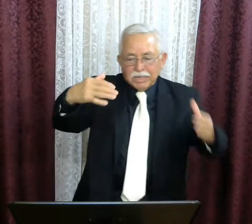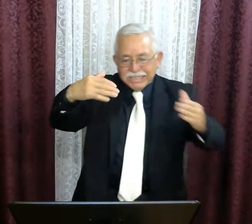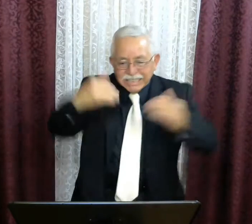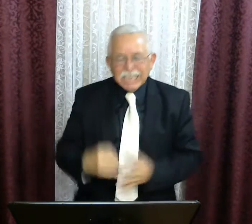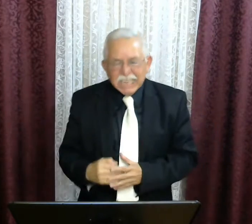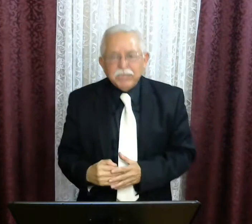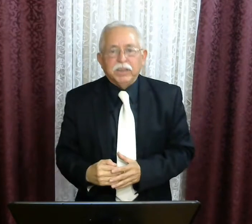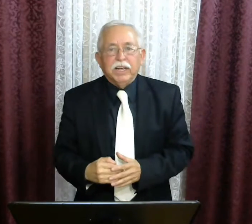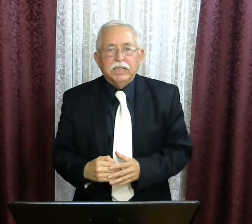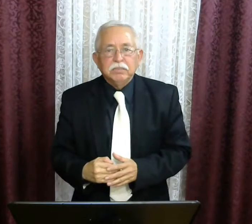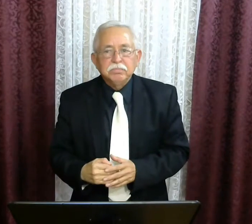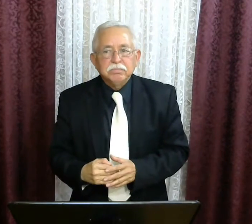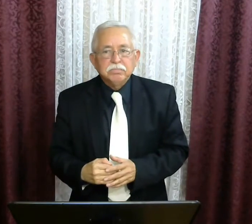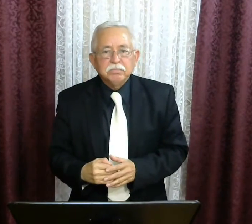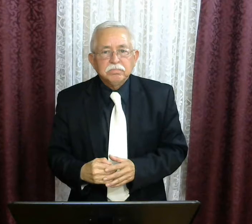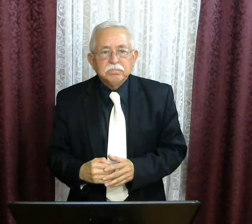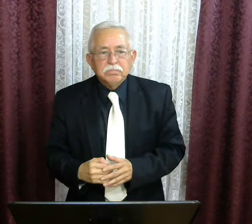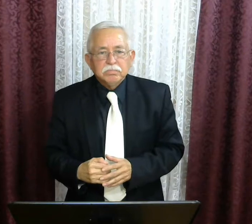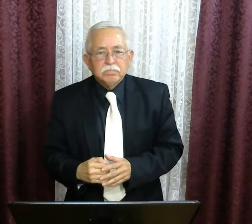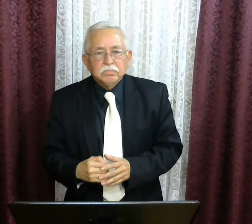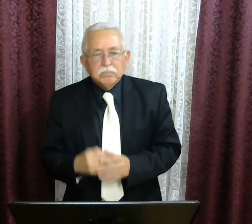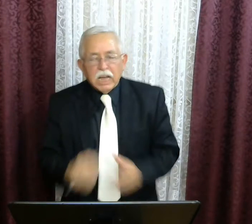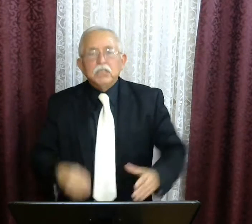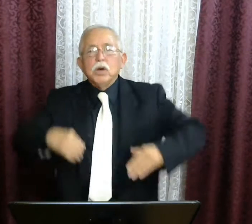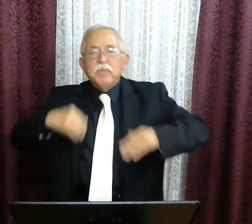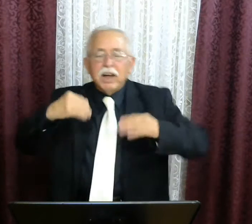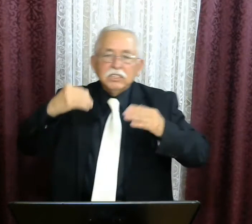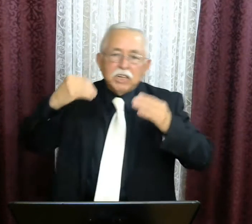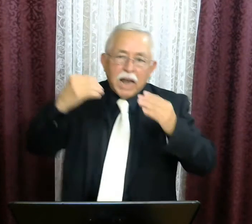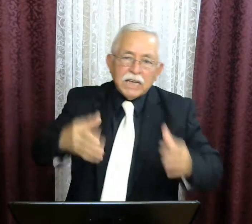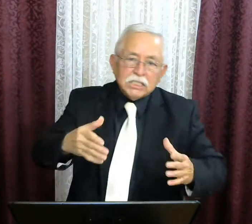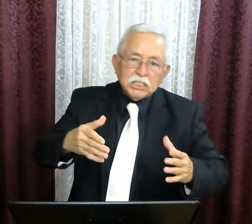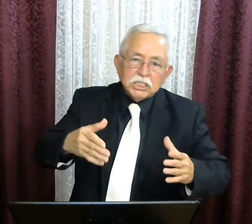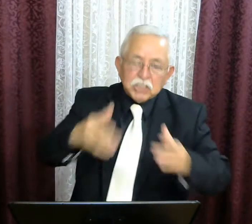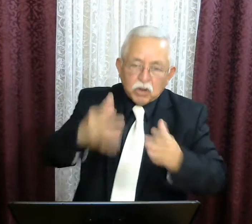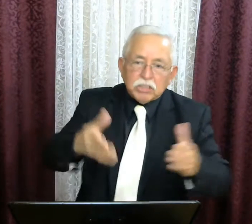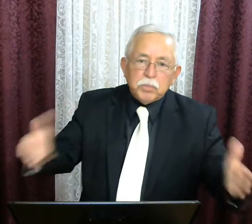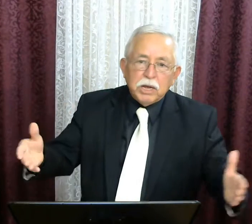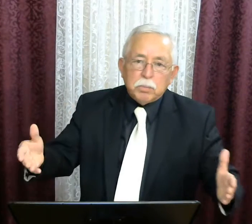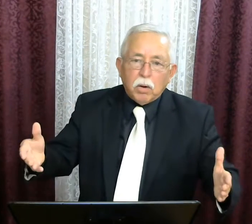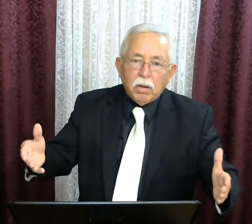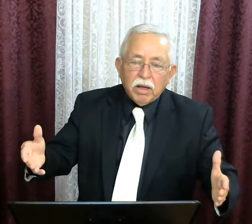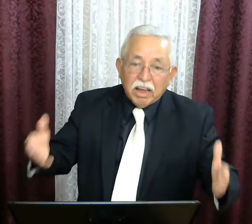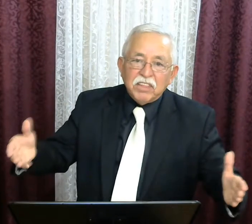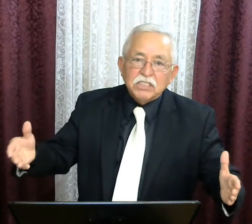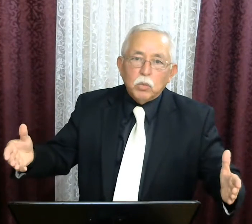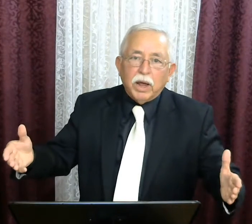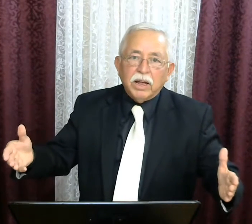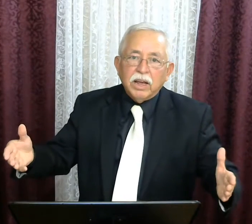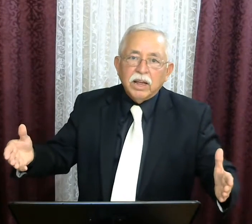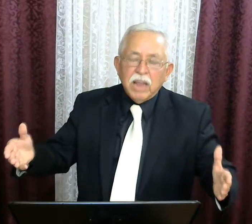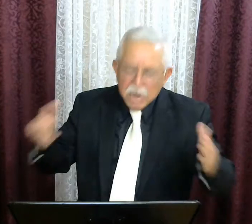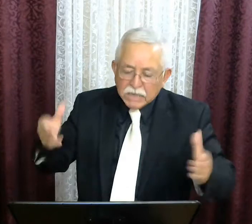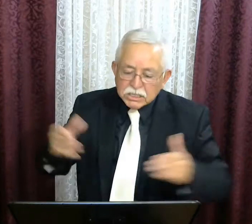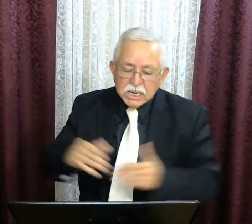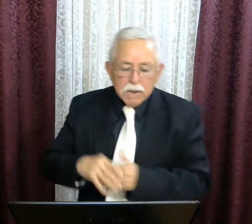this evening that you evangelize certain people in this week? Let's think about